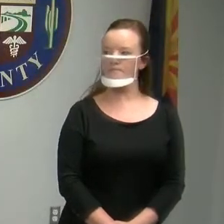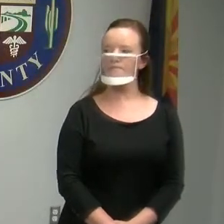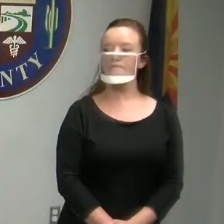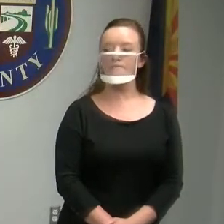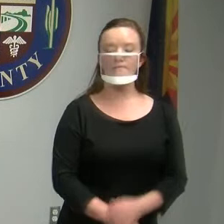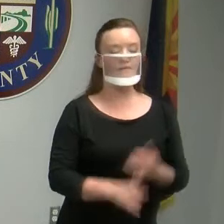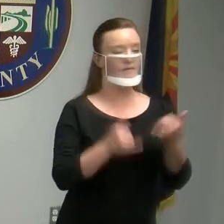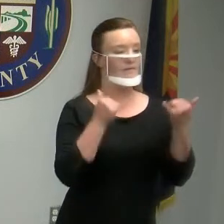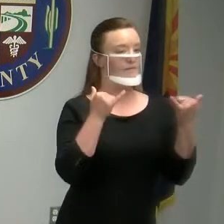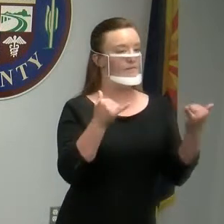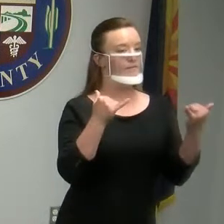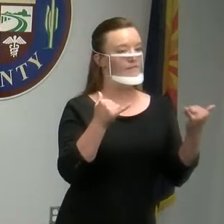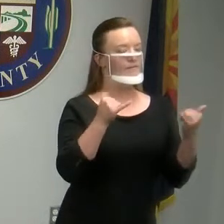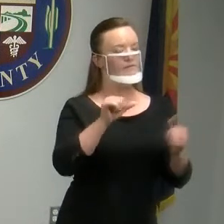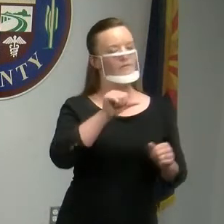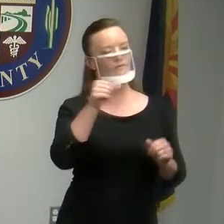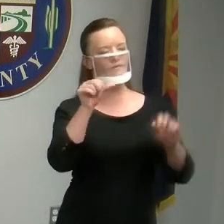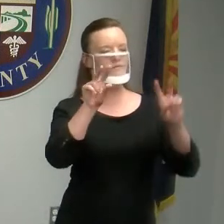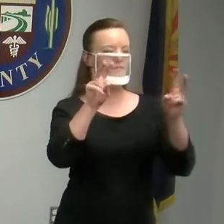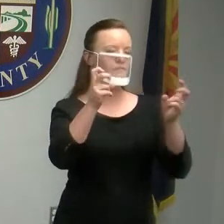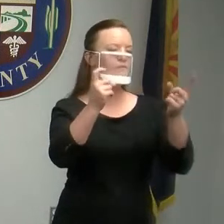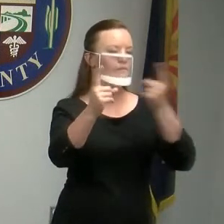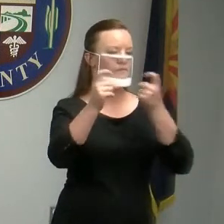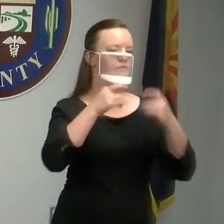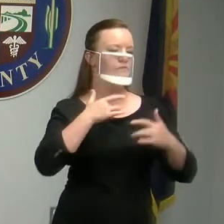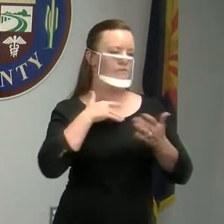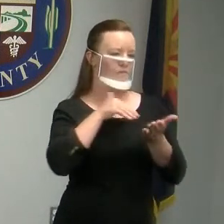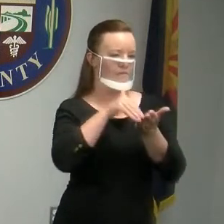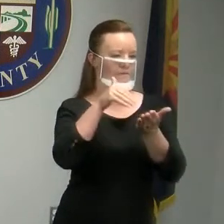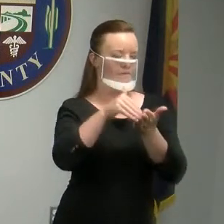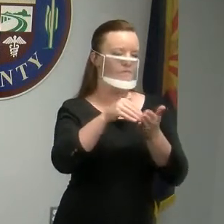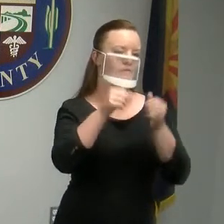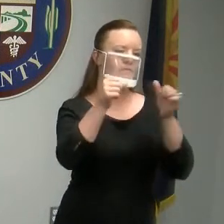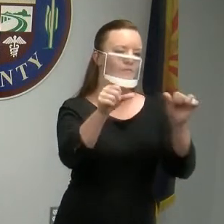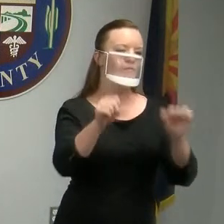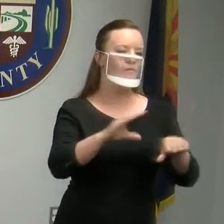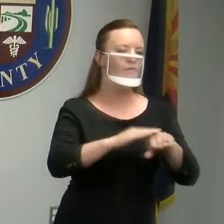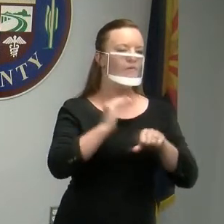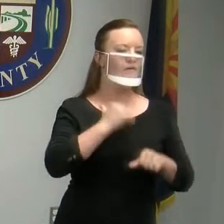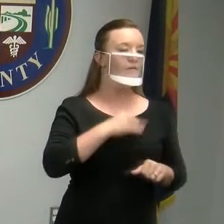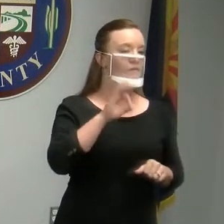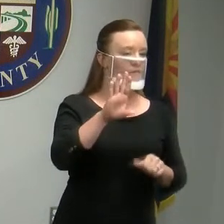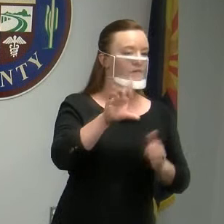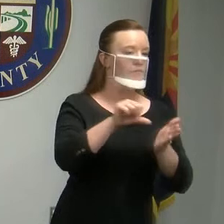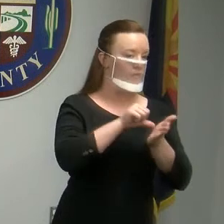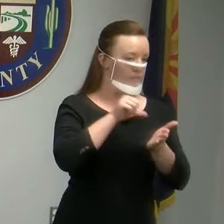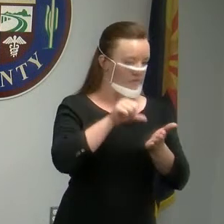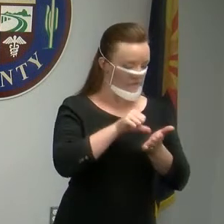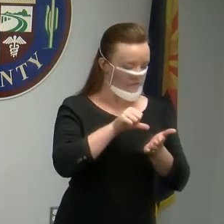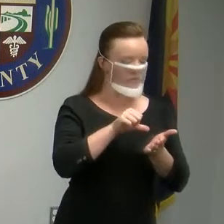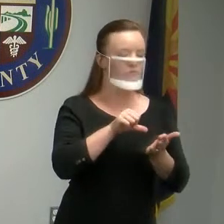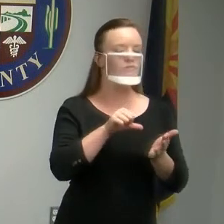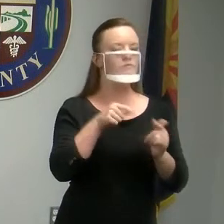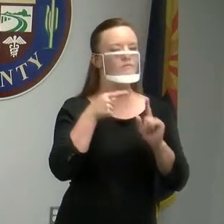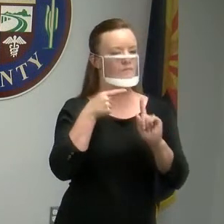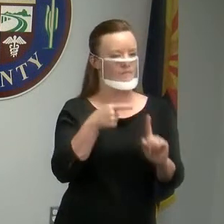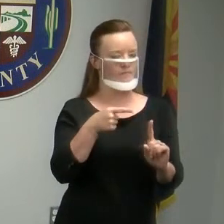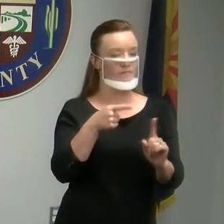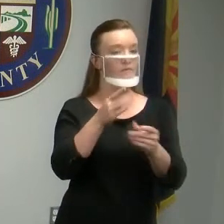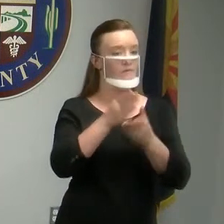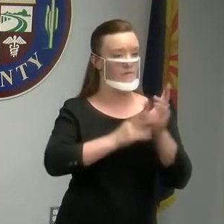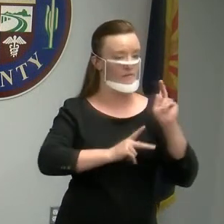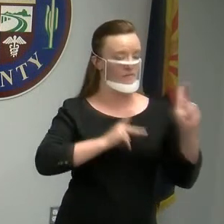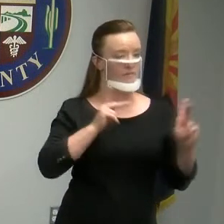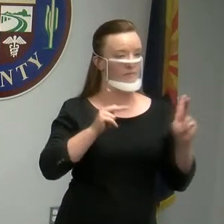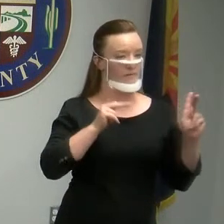So now to a subject or a question that we get comments on our Facebook page and we see on Twitter occasionally. Some people